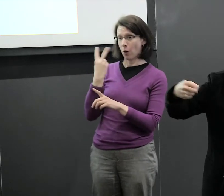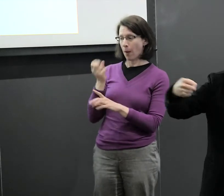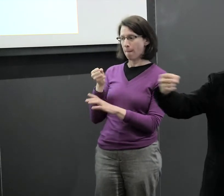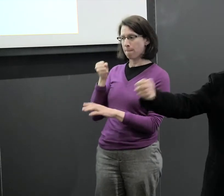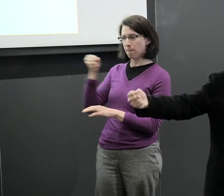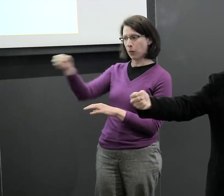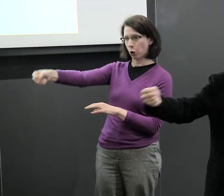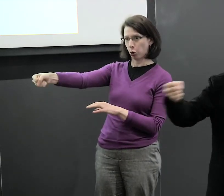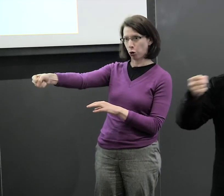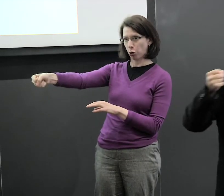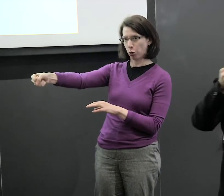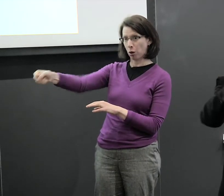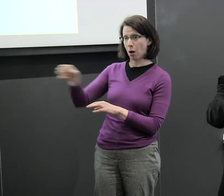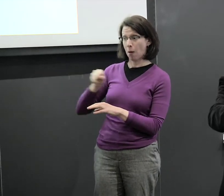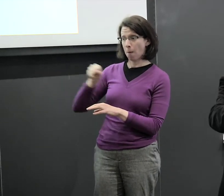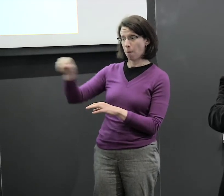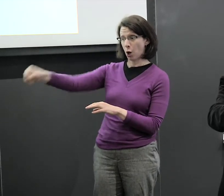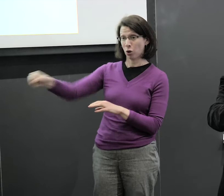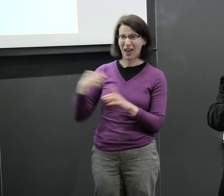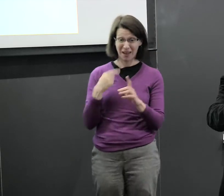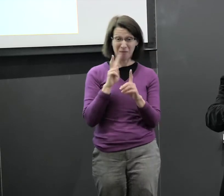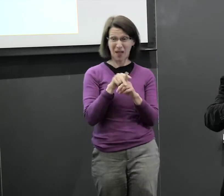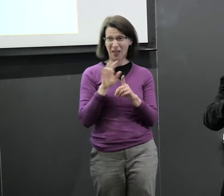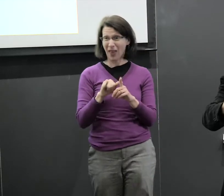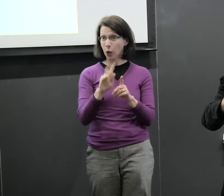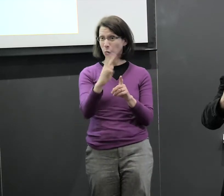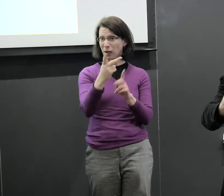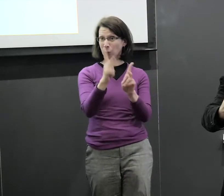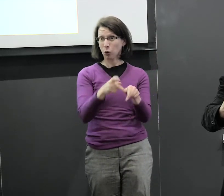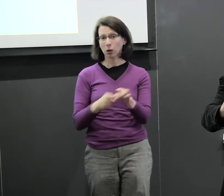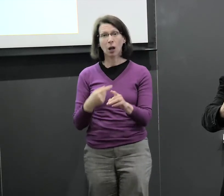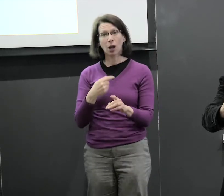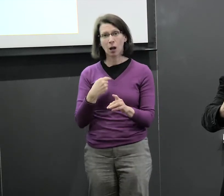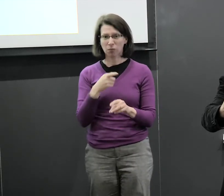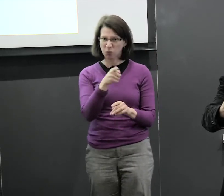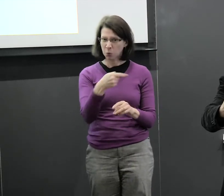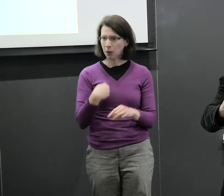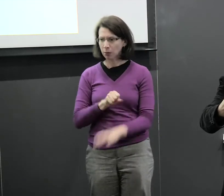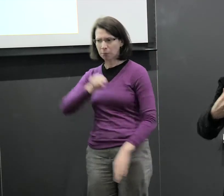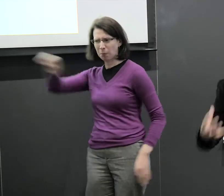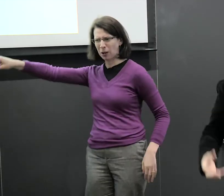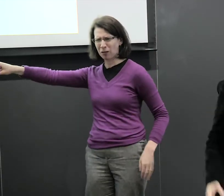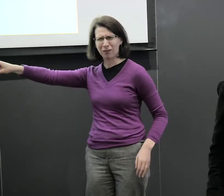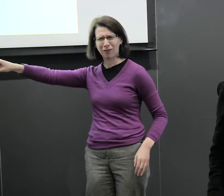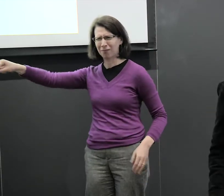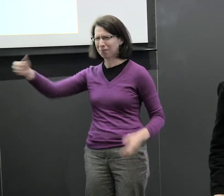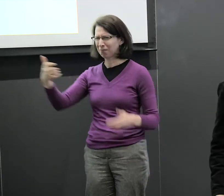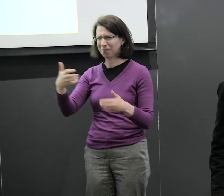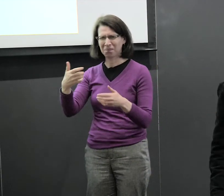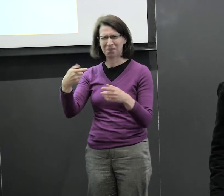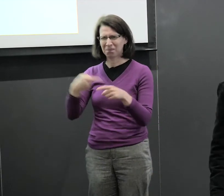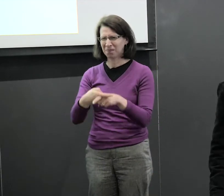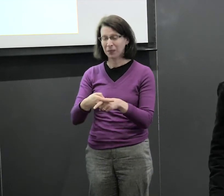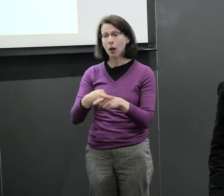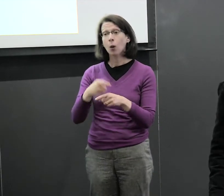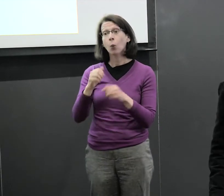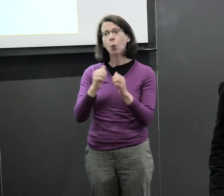If you try to apply this to a second person, that's completely odd. But under ellipsis, it's fine.